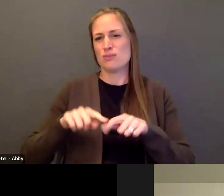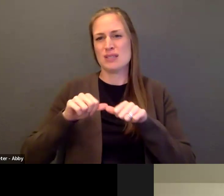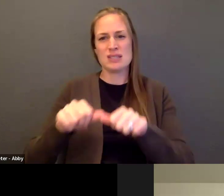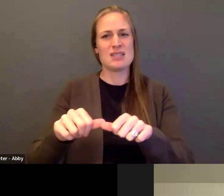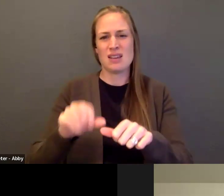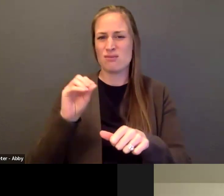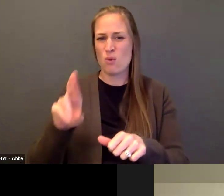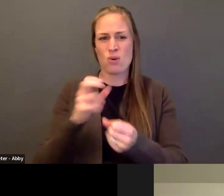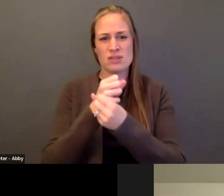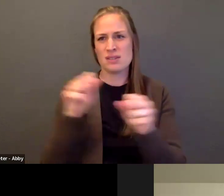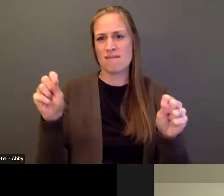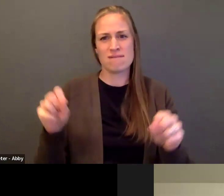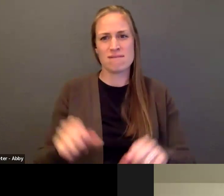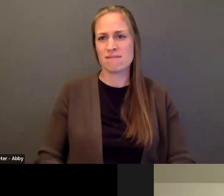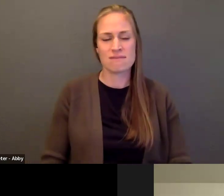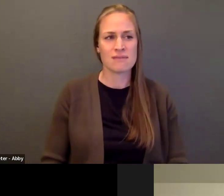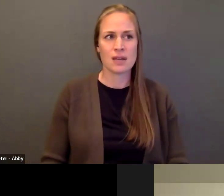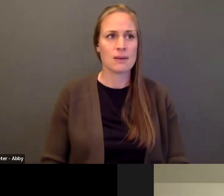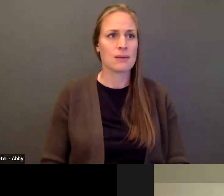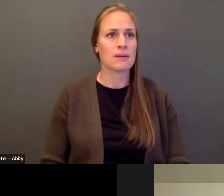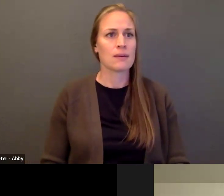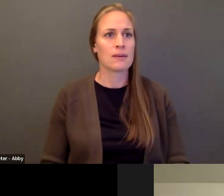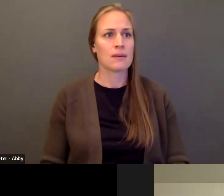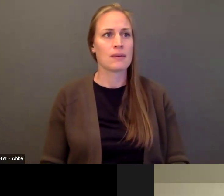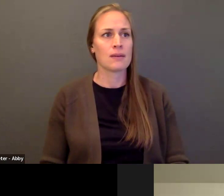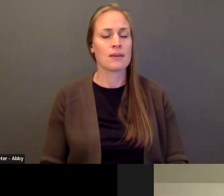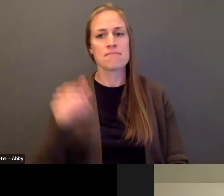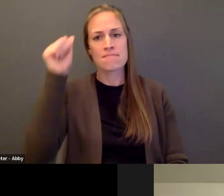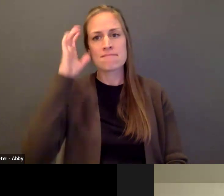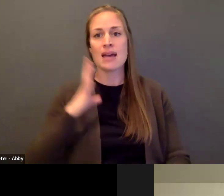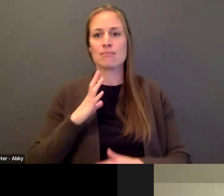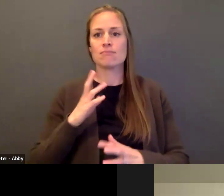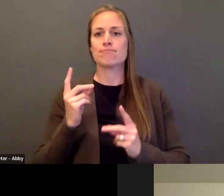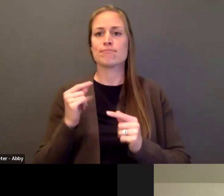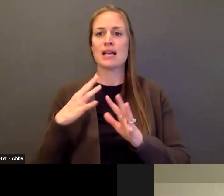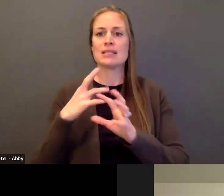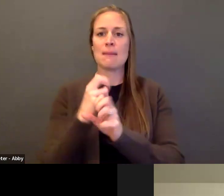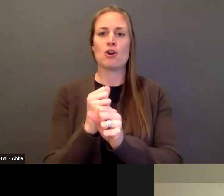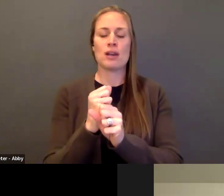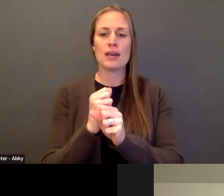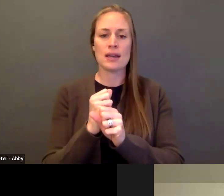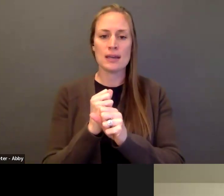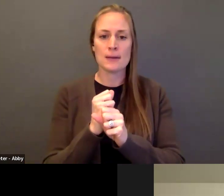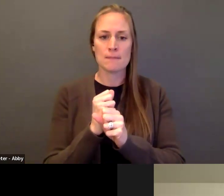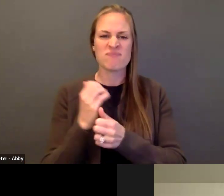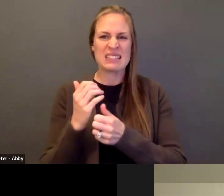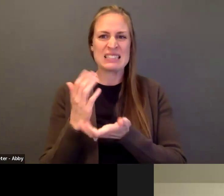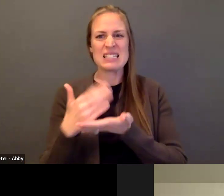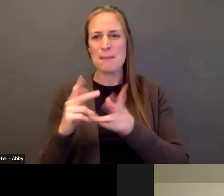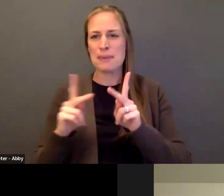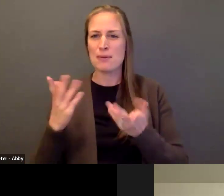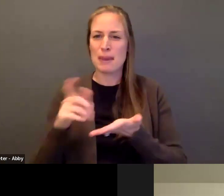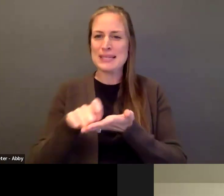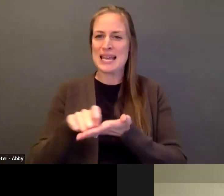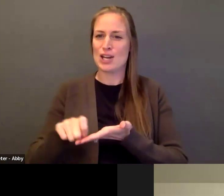All right, that was our last question. I just wanted to do some quick summaries. There was again a lot there. Someone's probably taking better notes than I am, I'm sure,